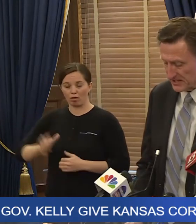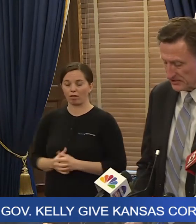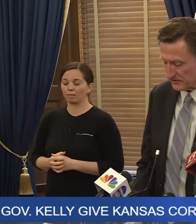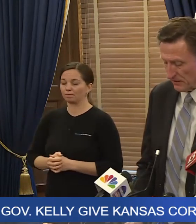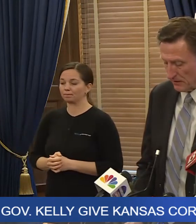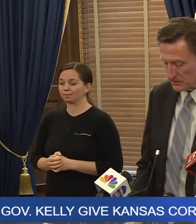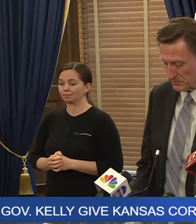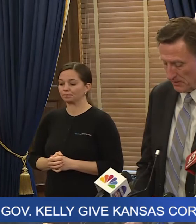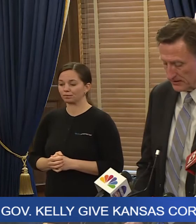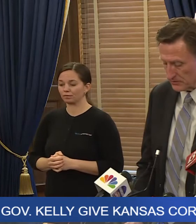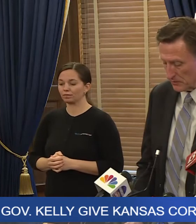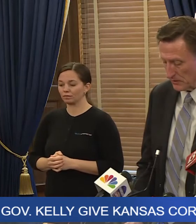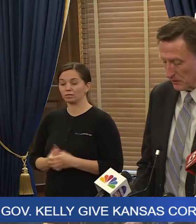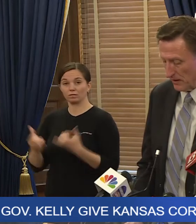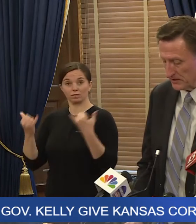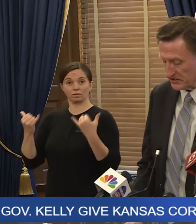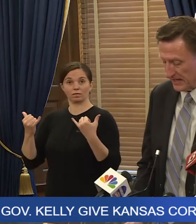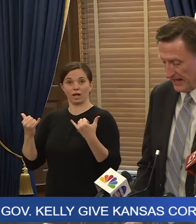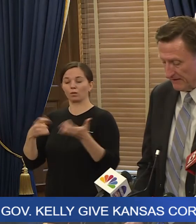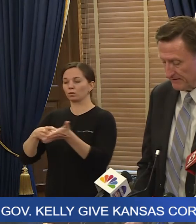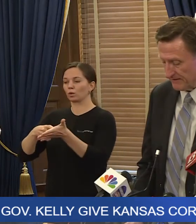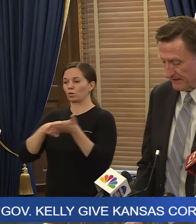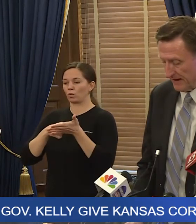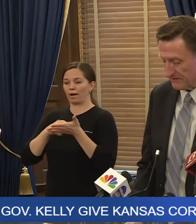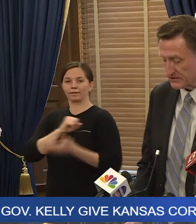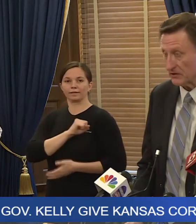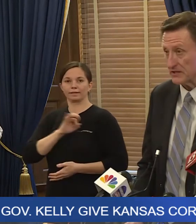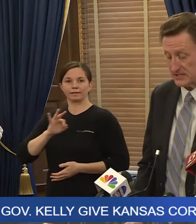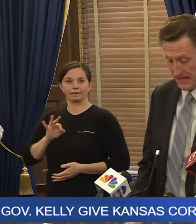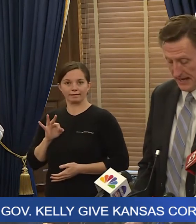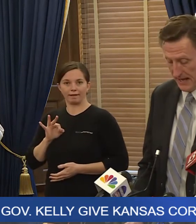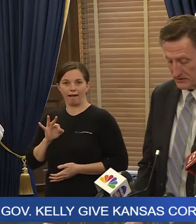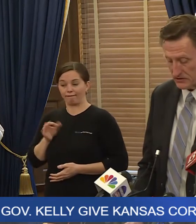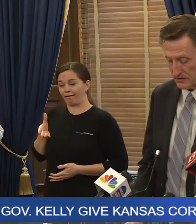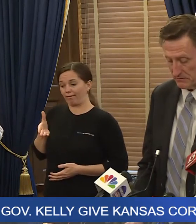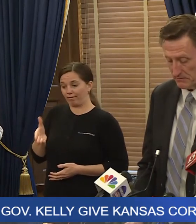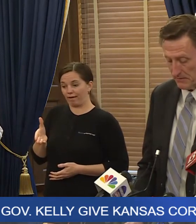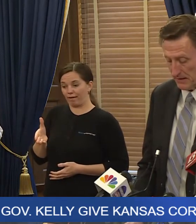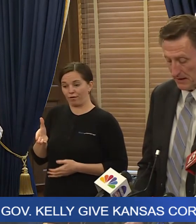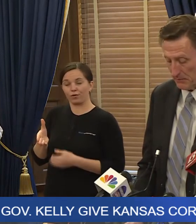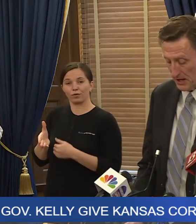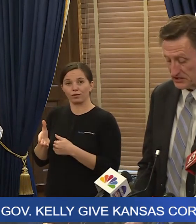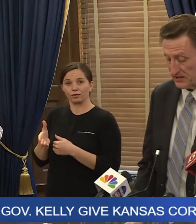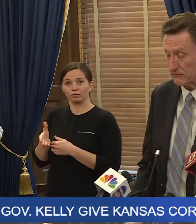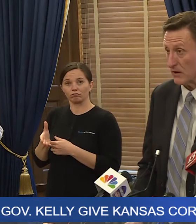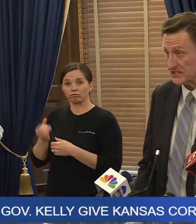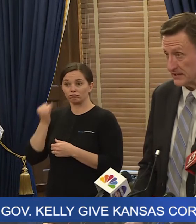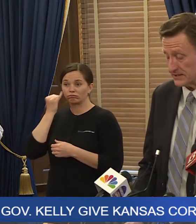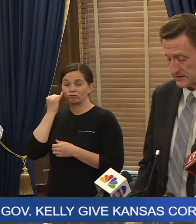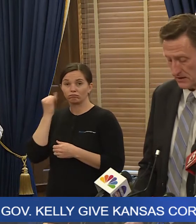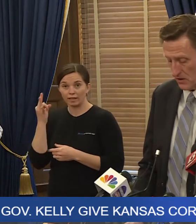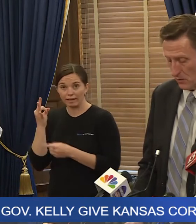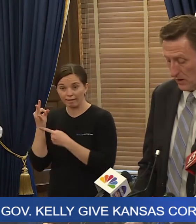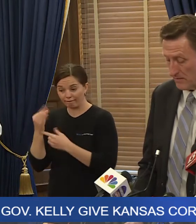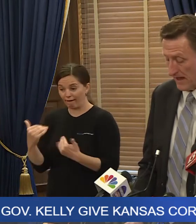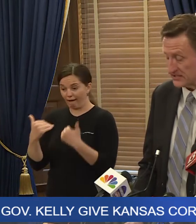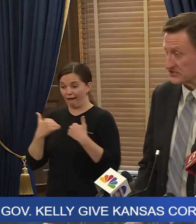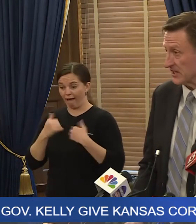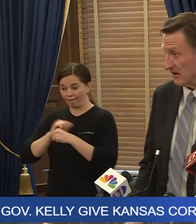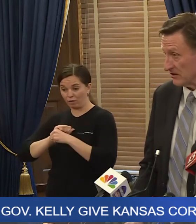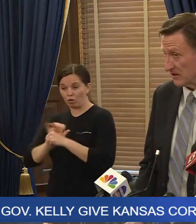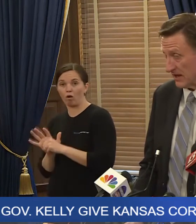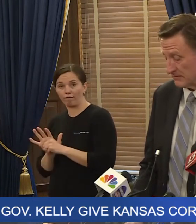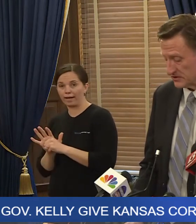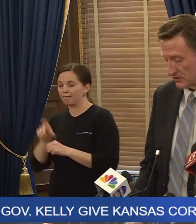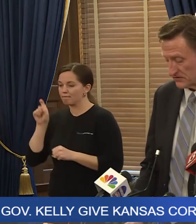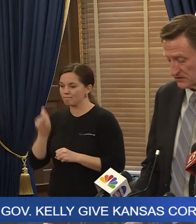At this stage of our response, we're requiring staff at facilities that house positive residents wear masks